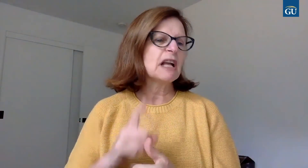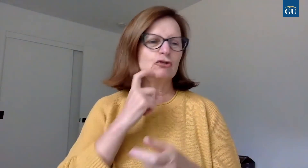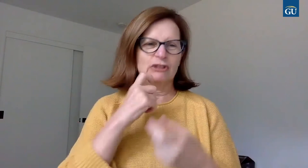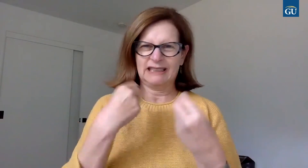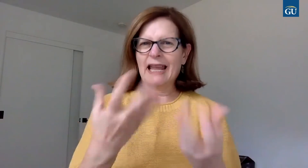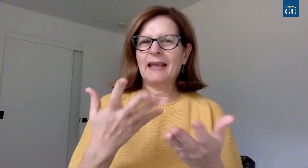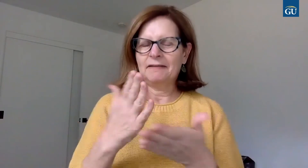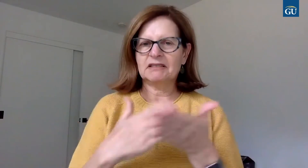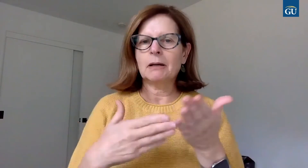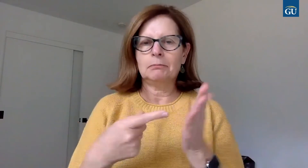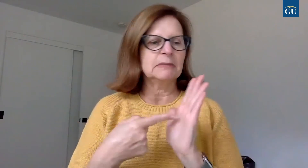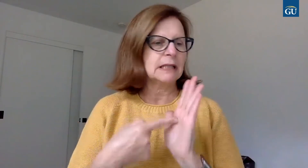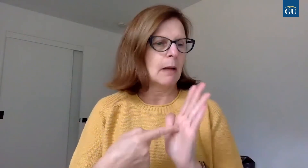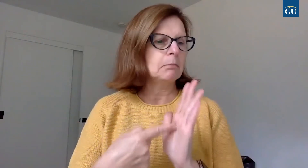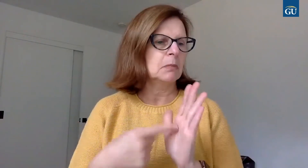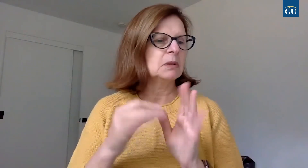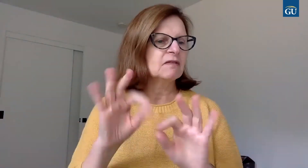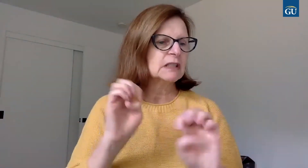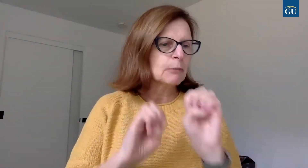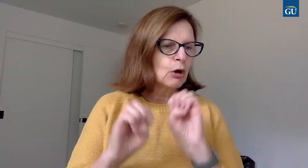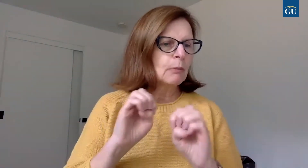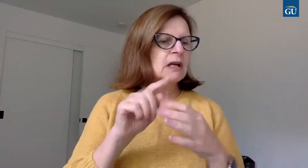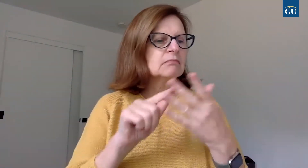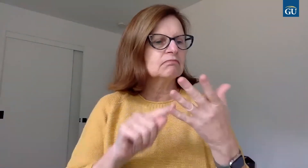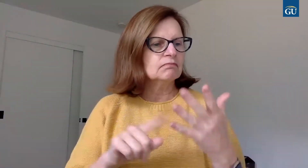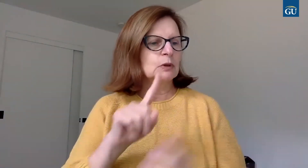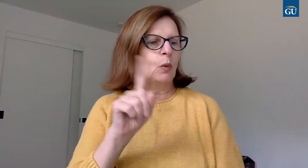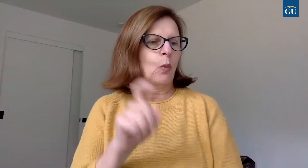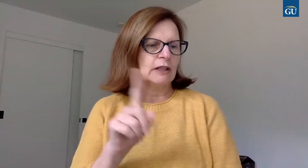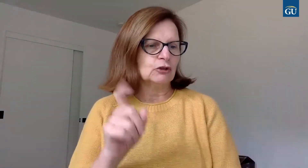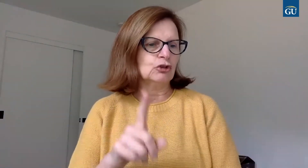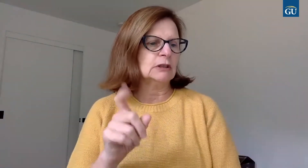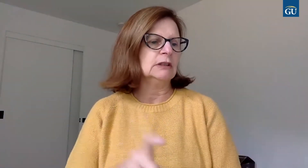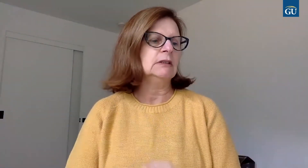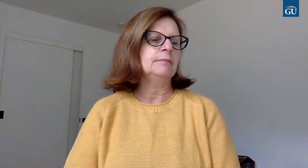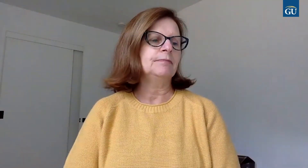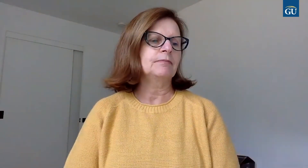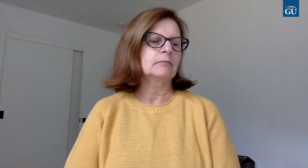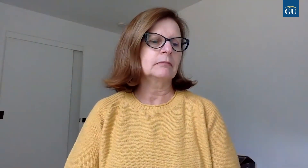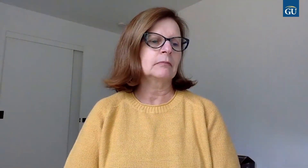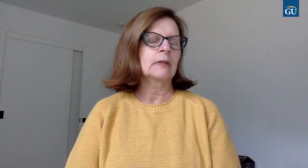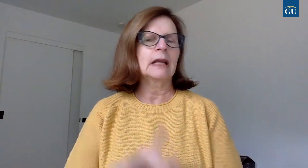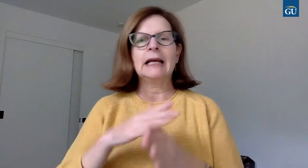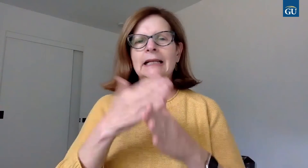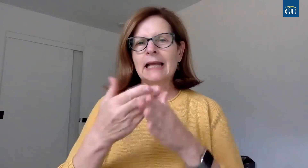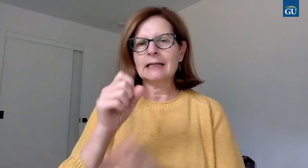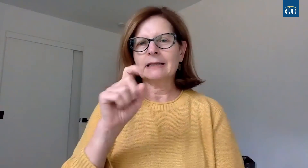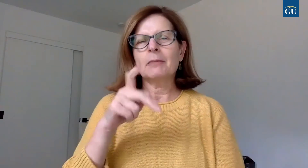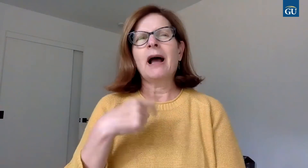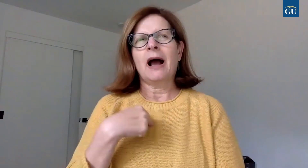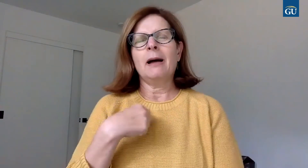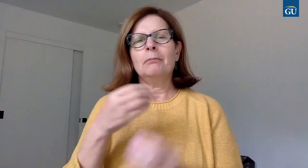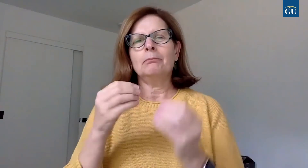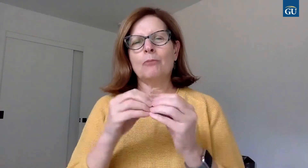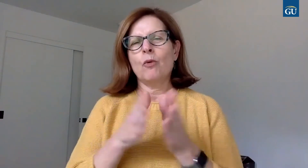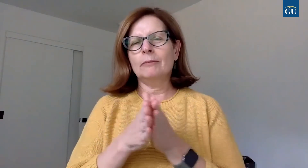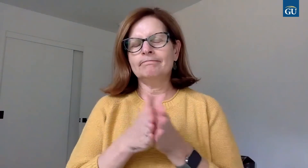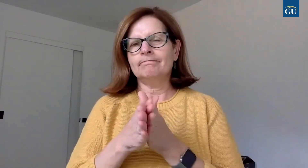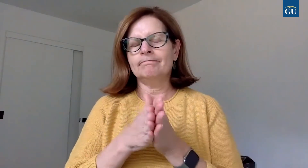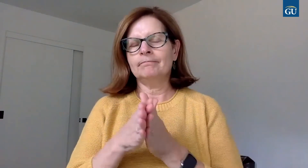I recently gave some examples previously of some different experiments and questions. As for the next steps, I'm